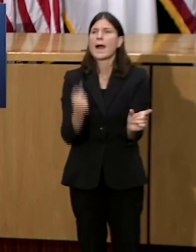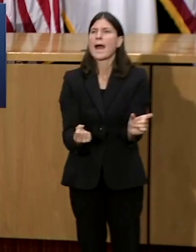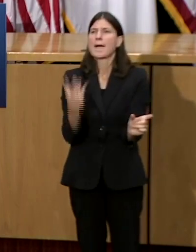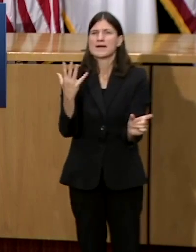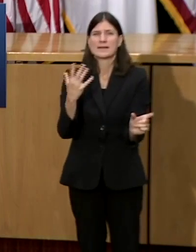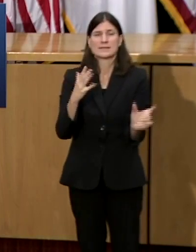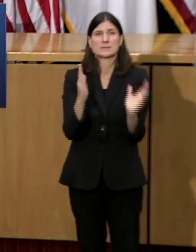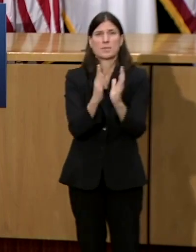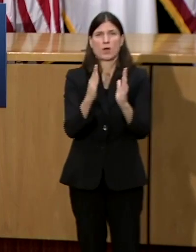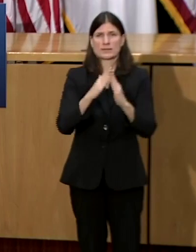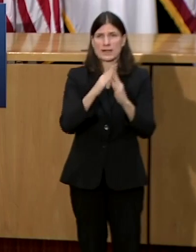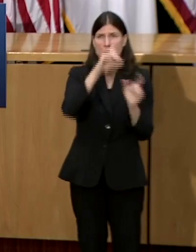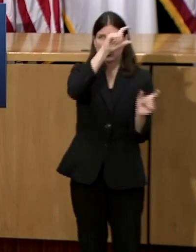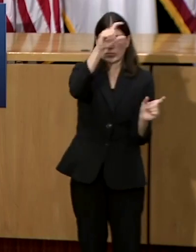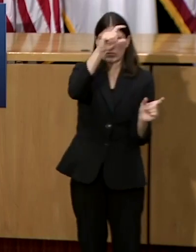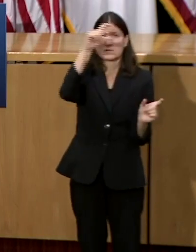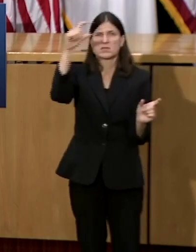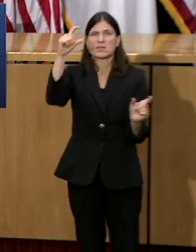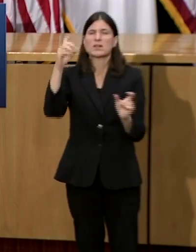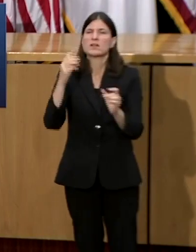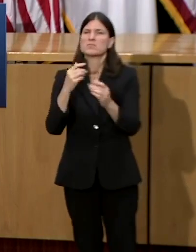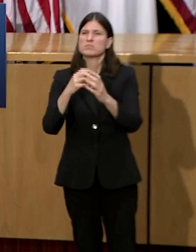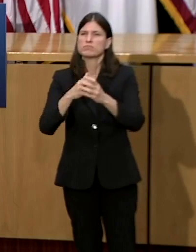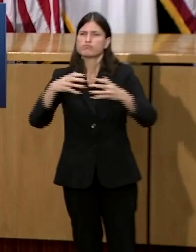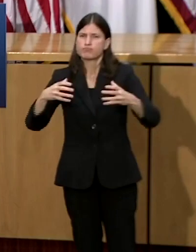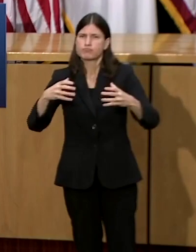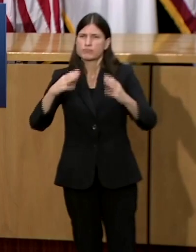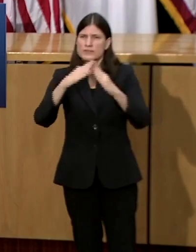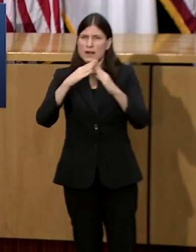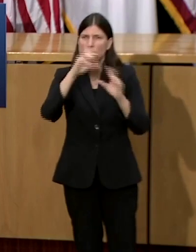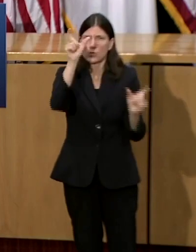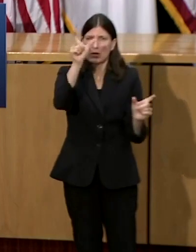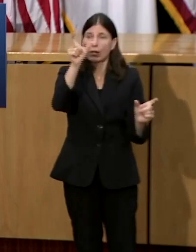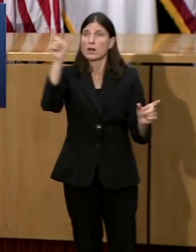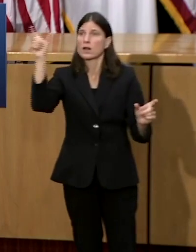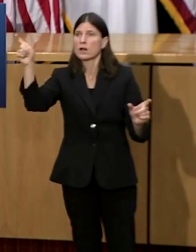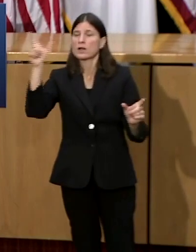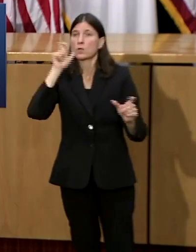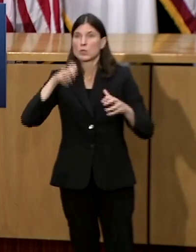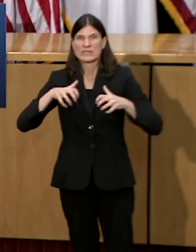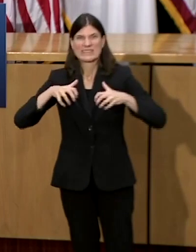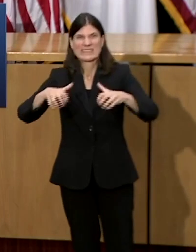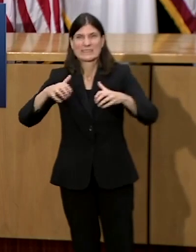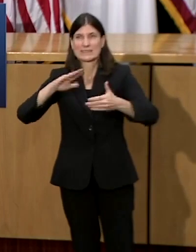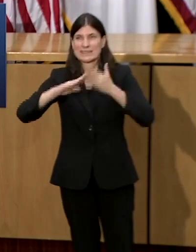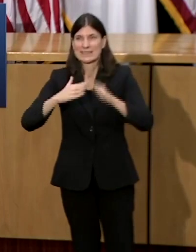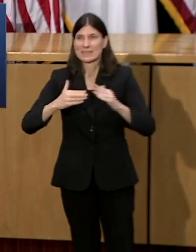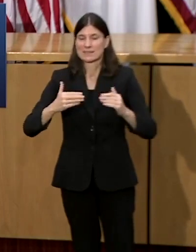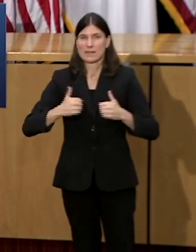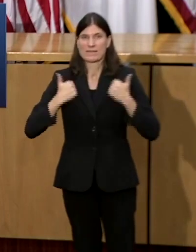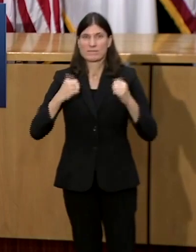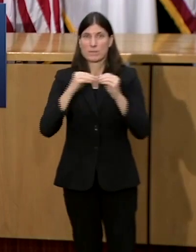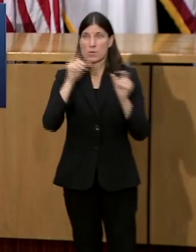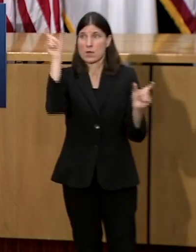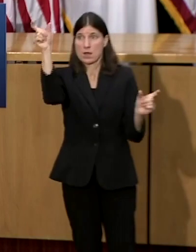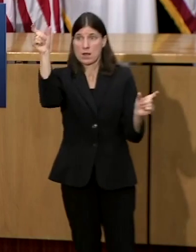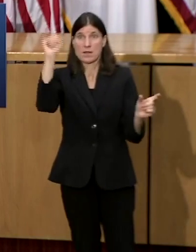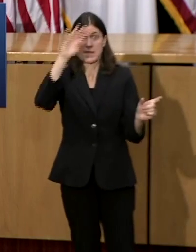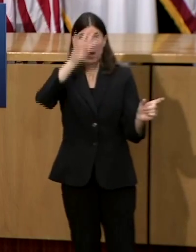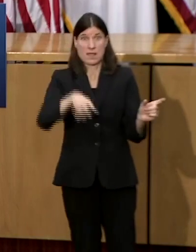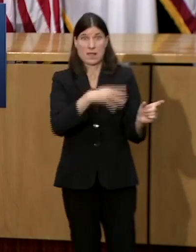York, Connecticut, and New Jersey, although our metrics take into account community population differences.